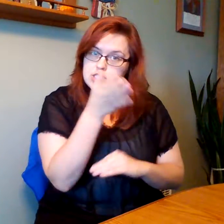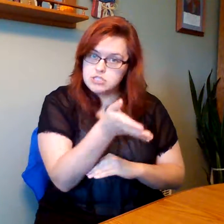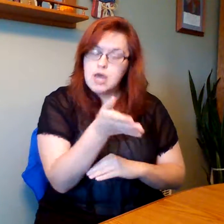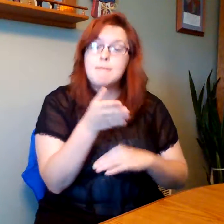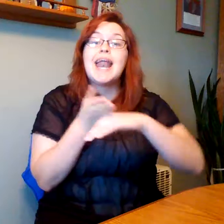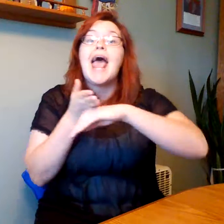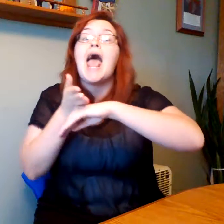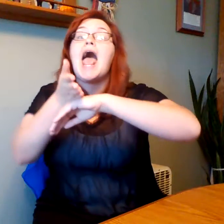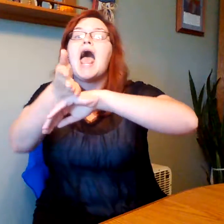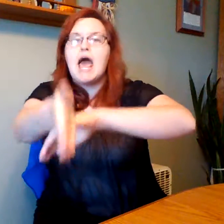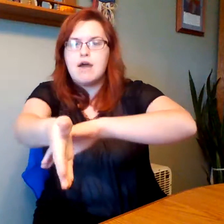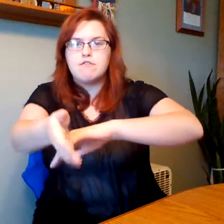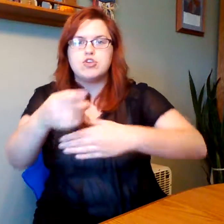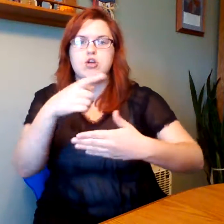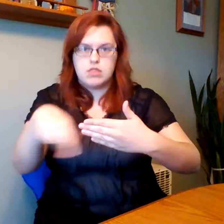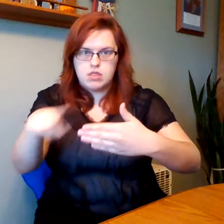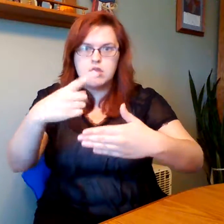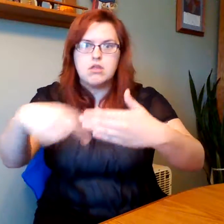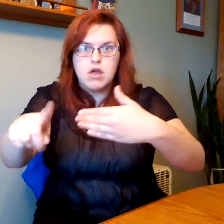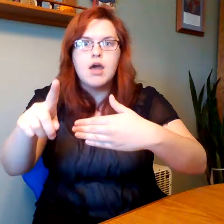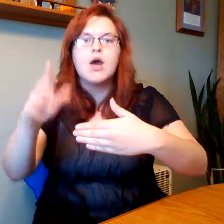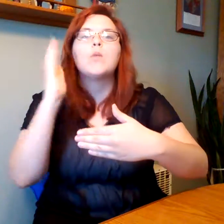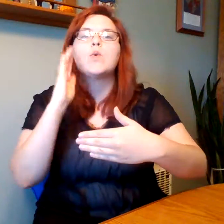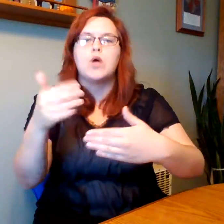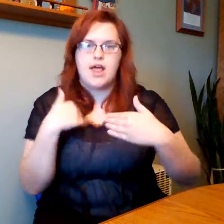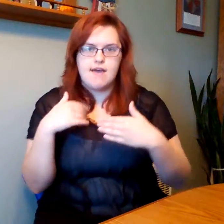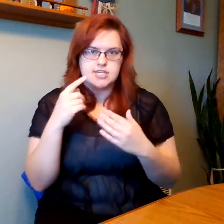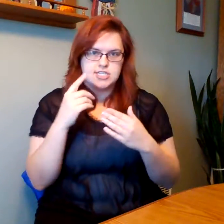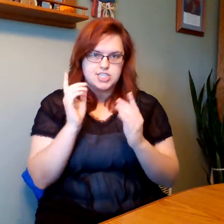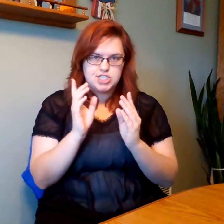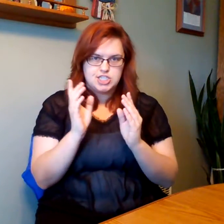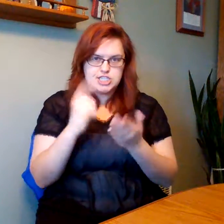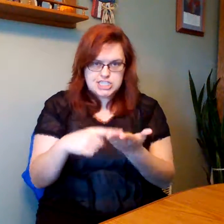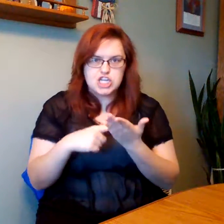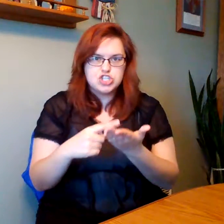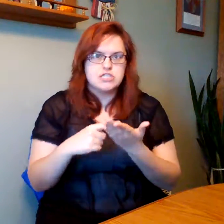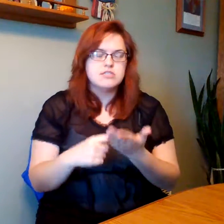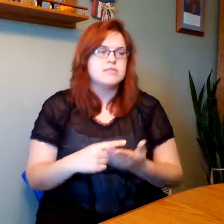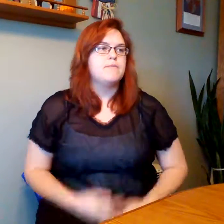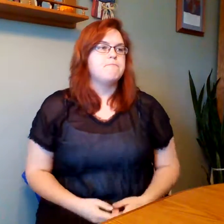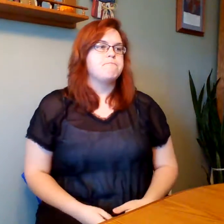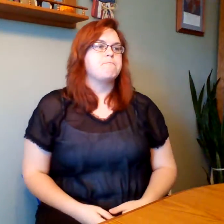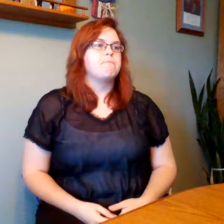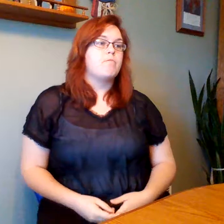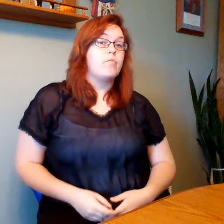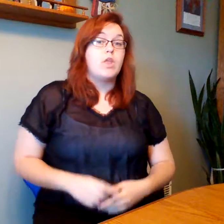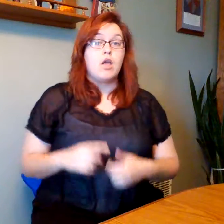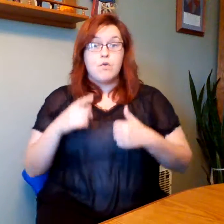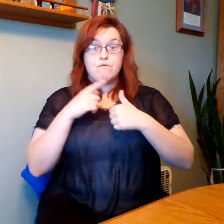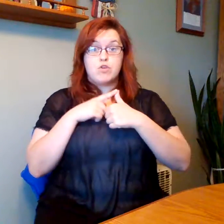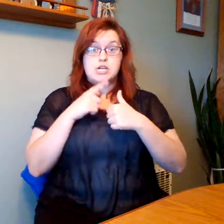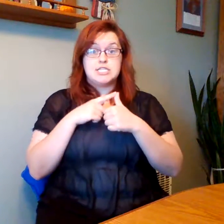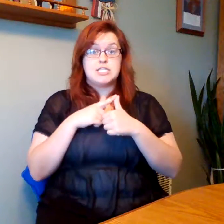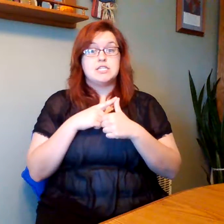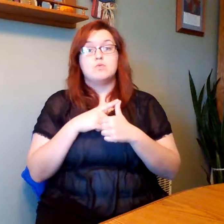got the discussion, we've got some examinations, we've got a couple of other things to talk about. First, let's talk about the discussion sections, which,